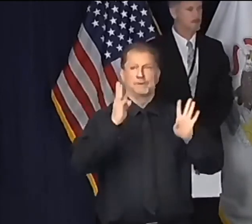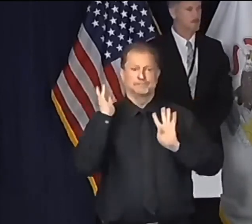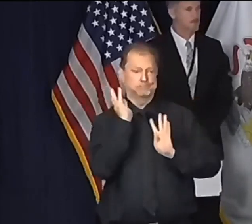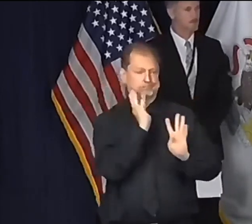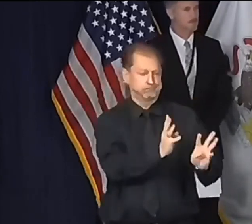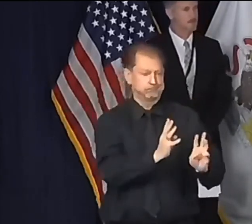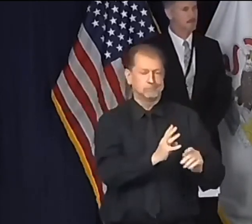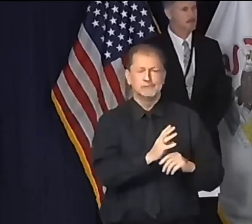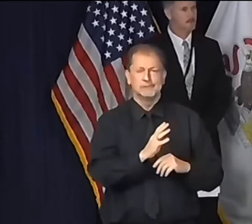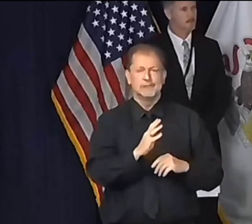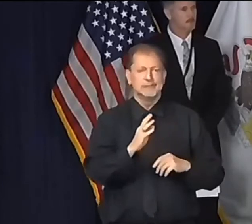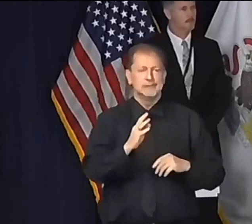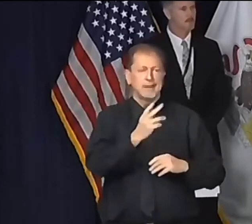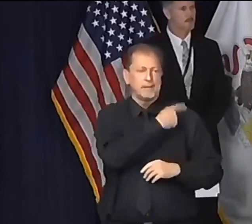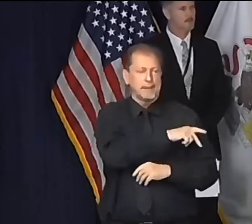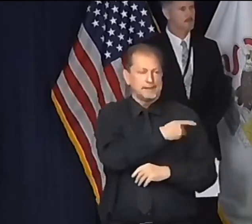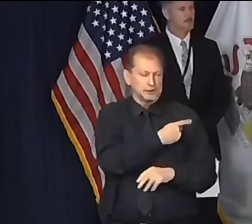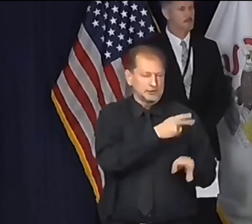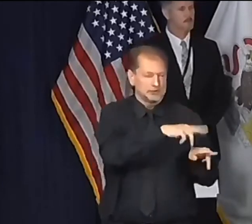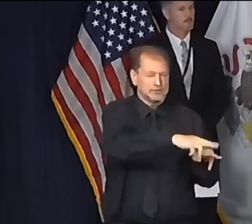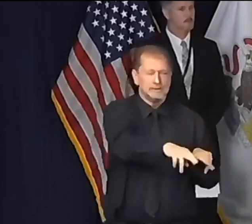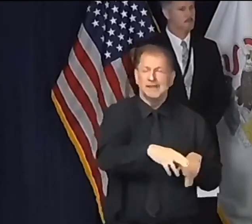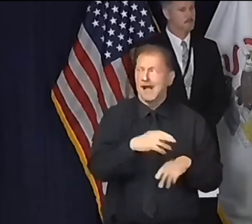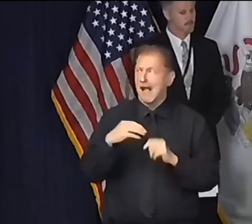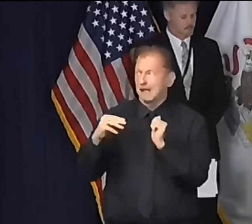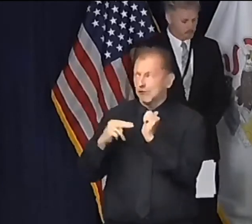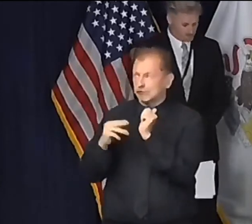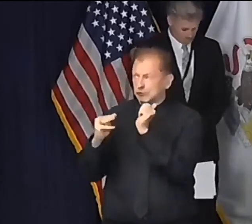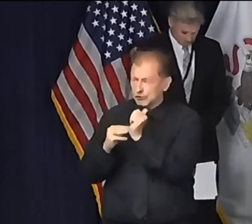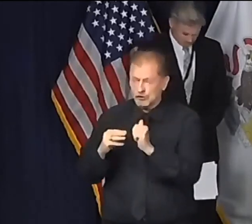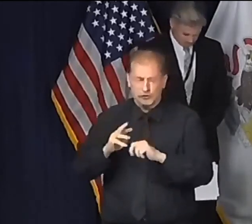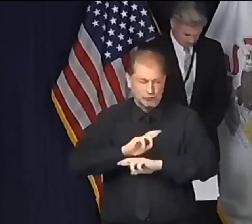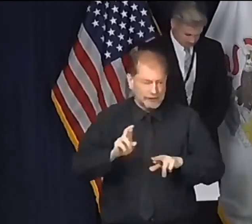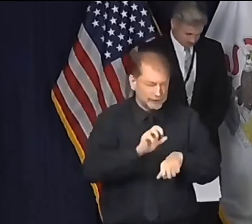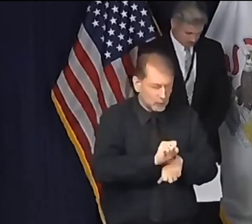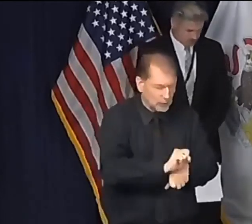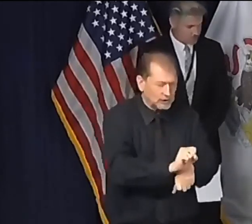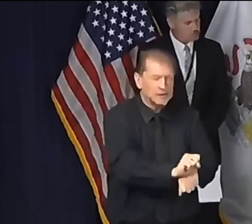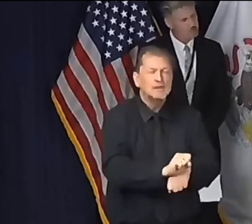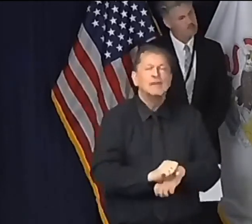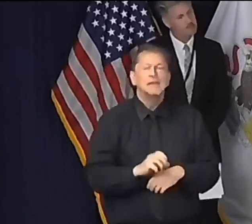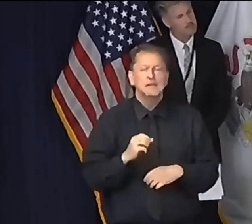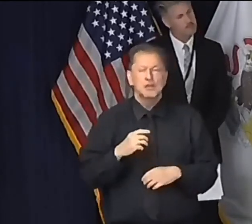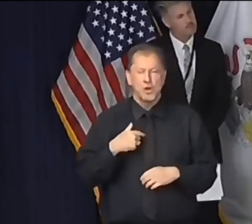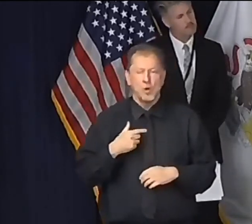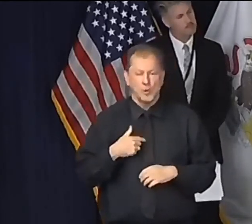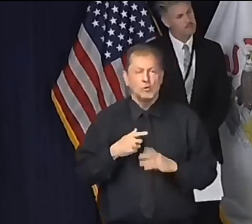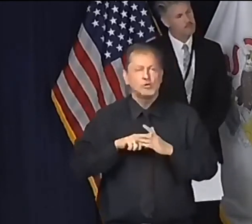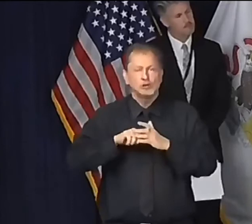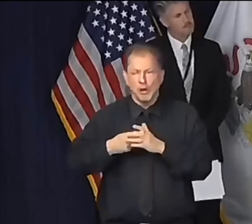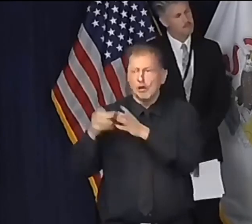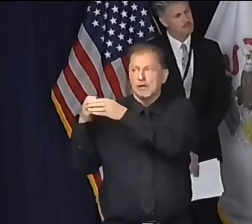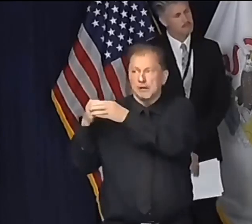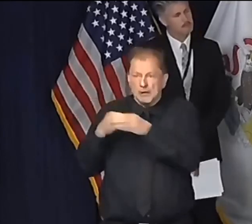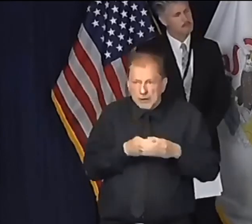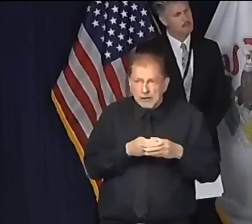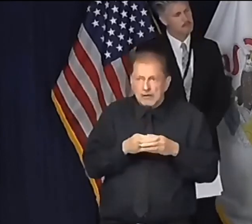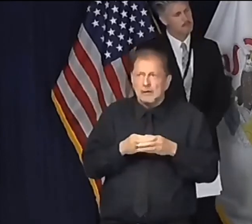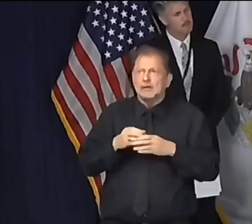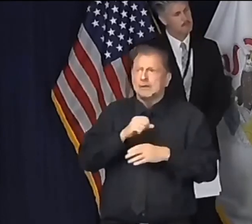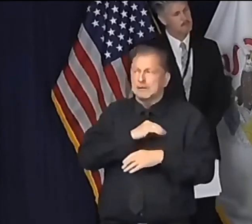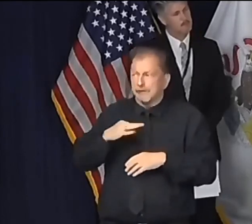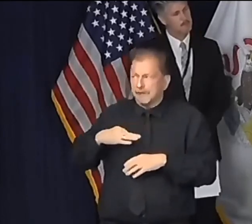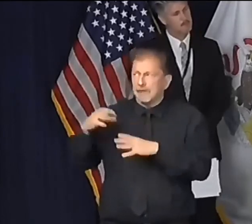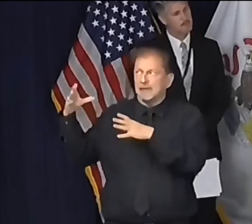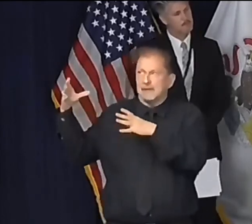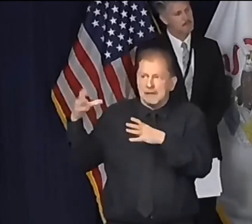them, you know, begin working all at once. That's a very difficult thing to do. So we're phasing in the staffing, and that means phasing in the number of